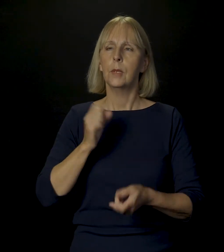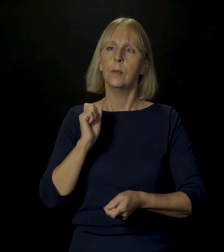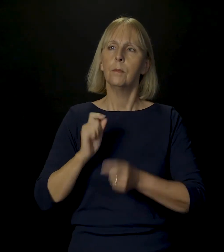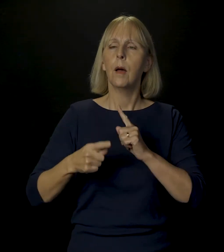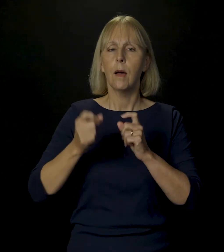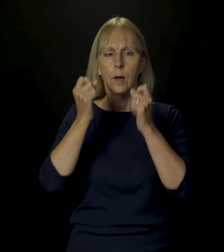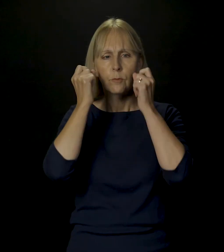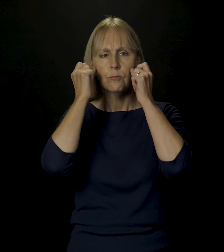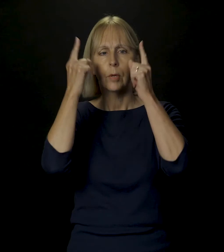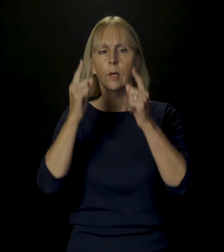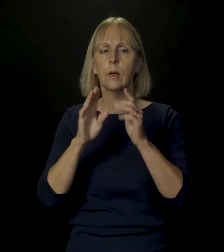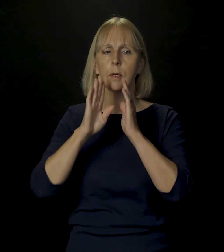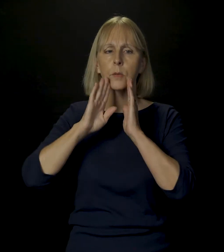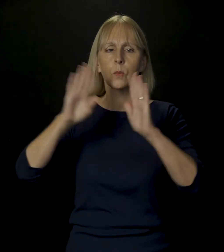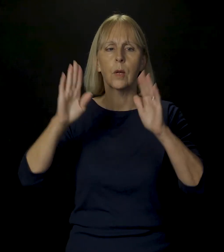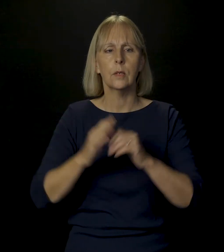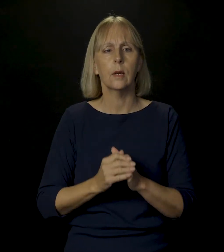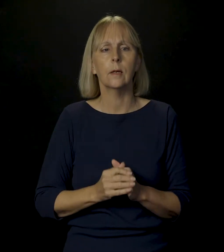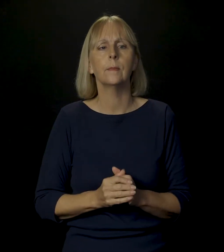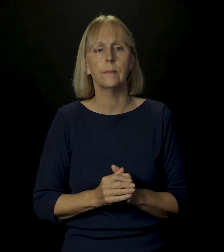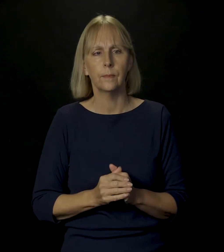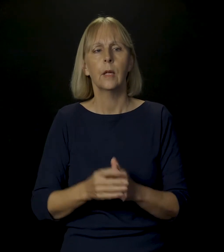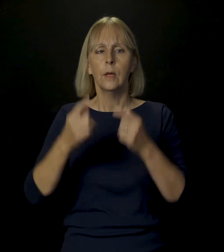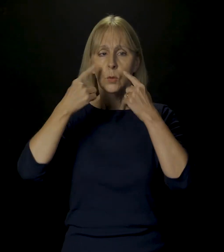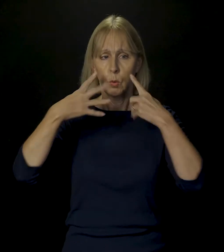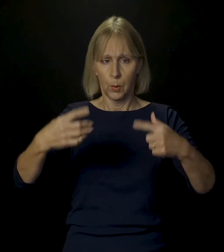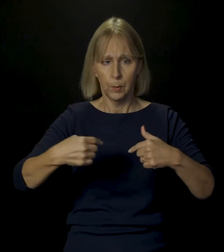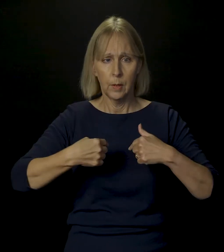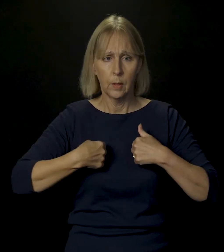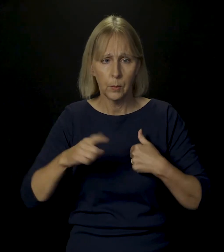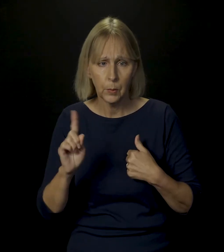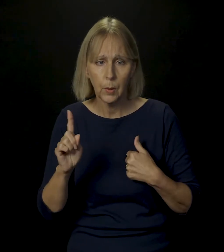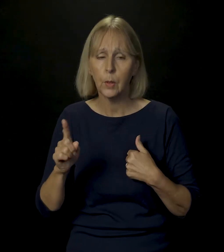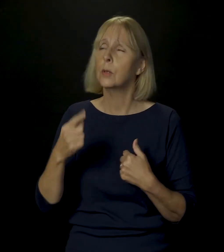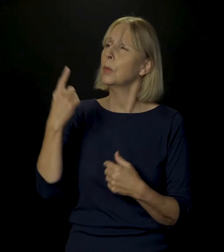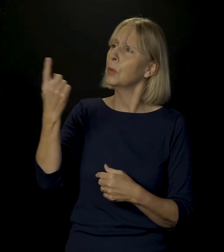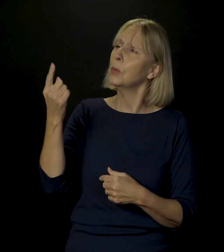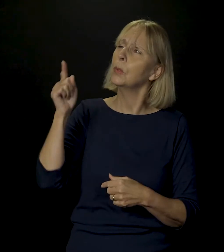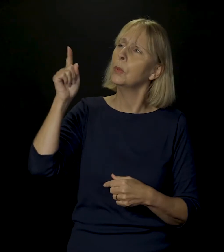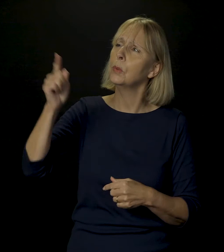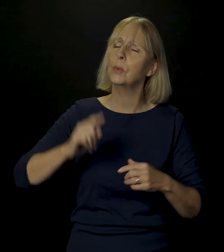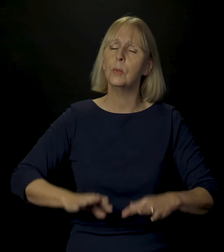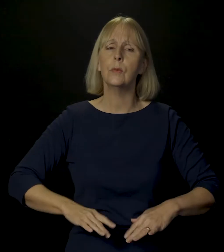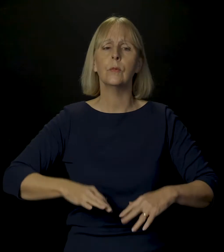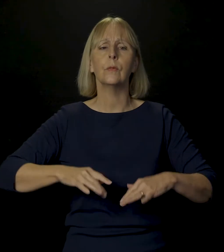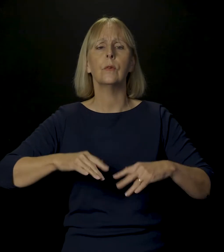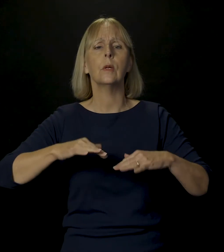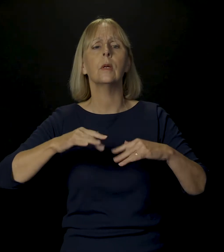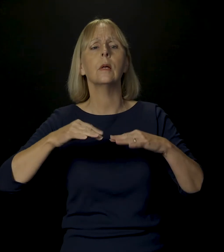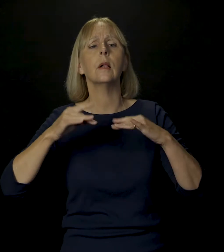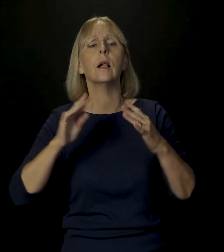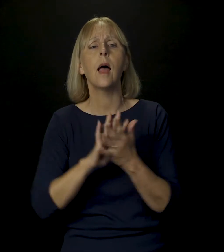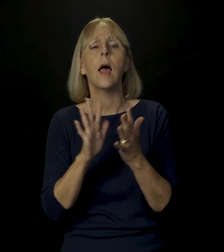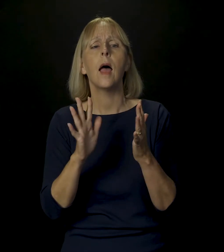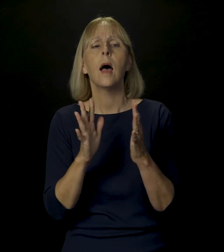My Eyes In Wonder And Show Me Who You Are And Fill